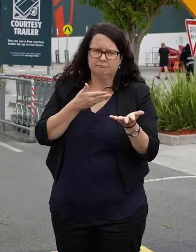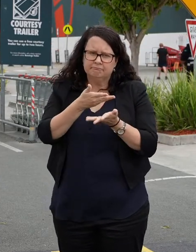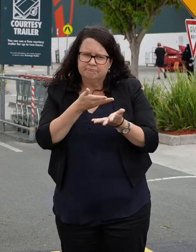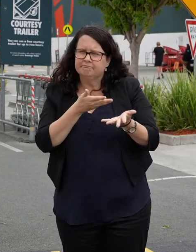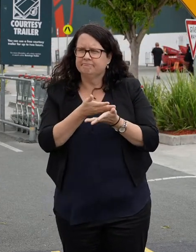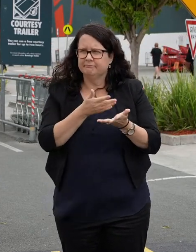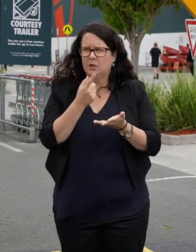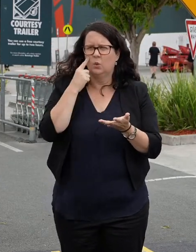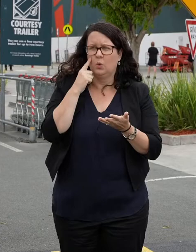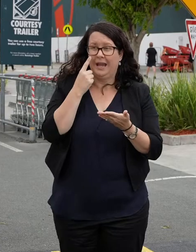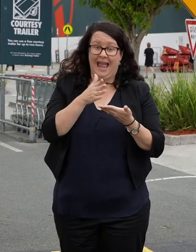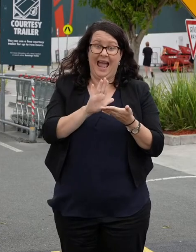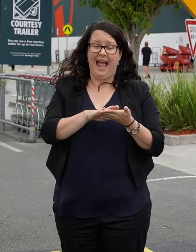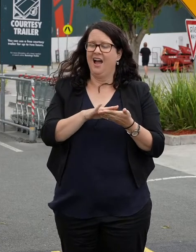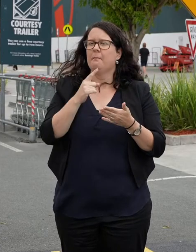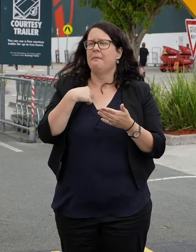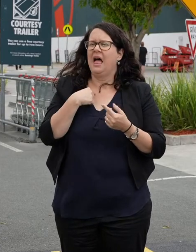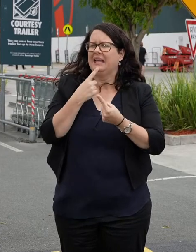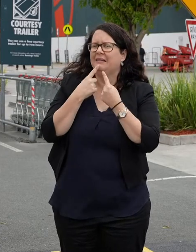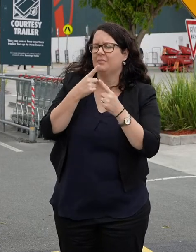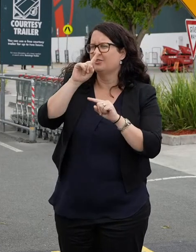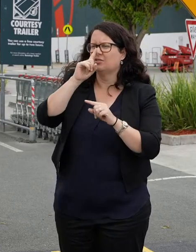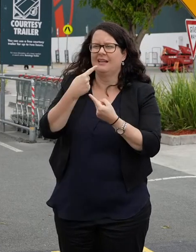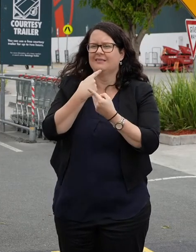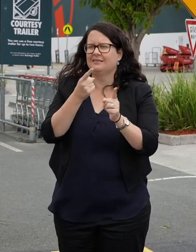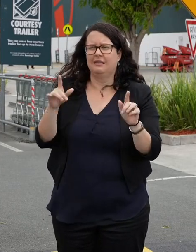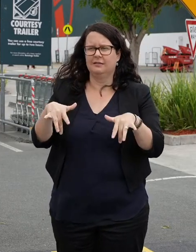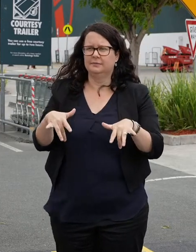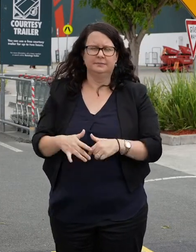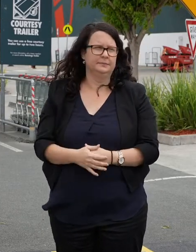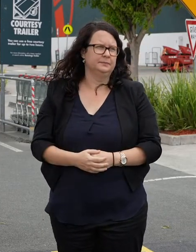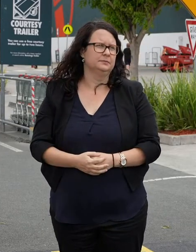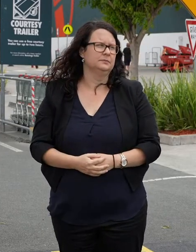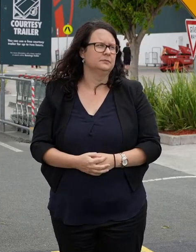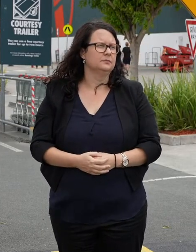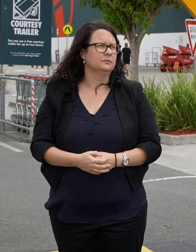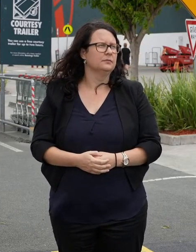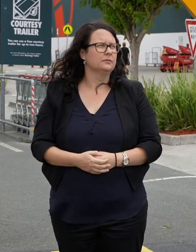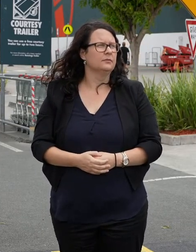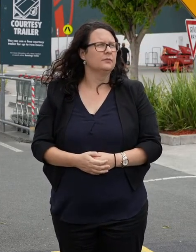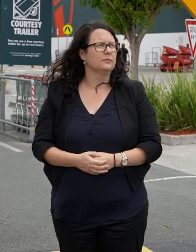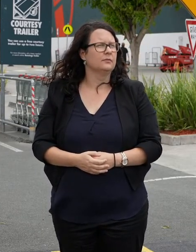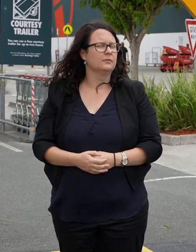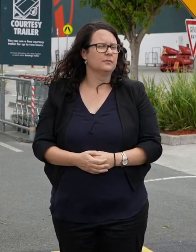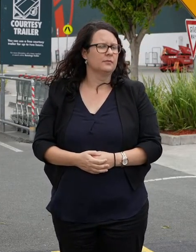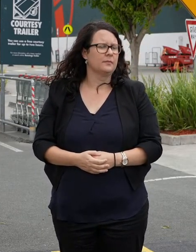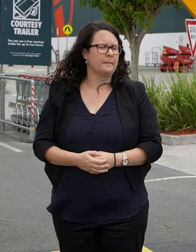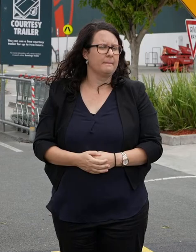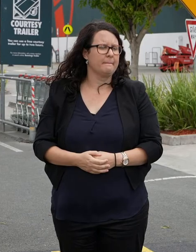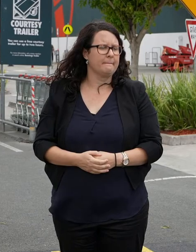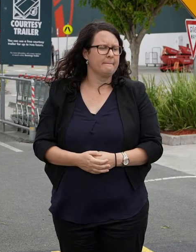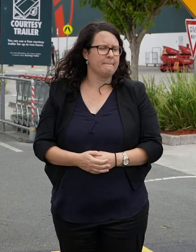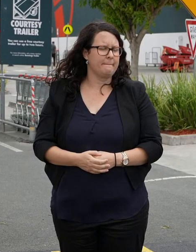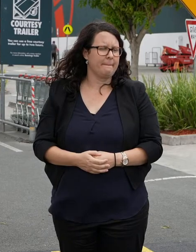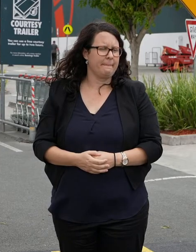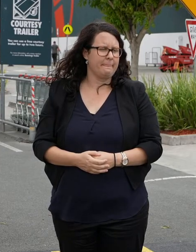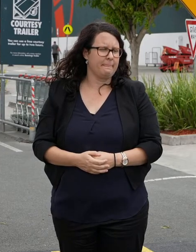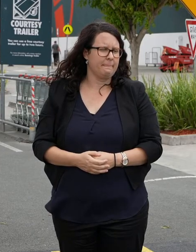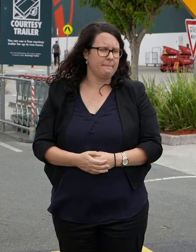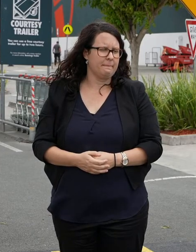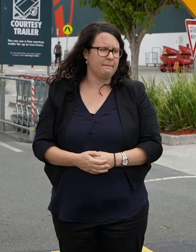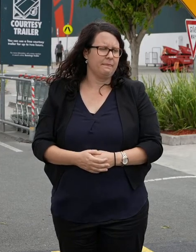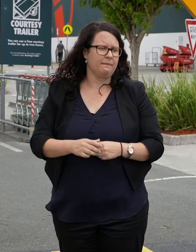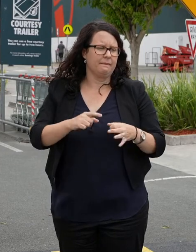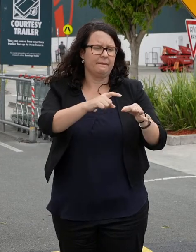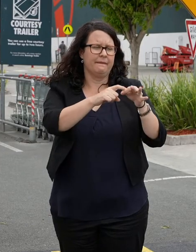occurring, but the exact details I can't give you information on, I'm sorry. Would you be this comfortable with not recommending a lockdown if this